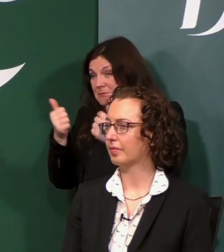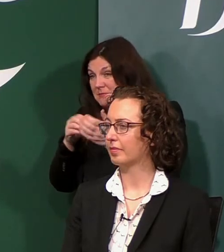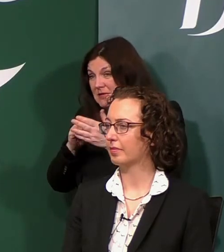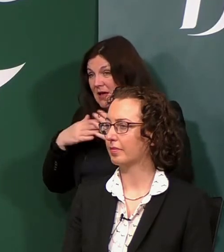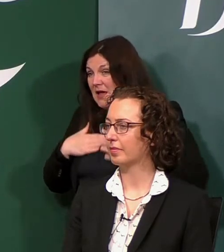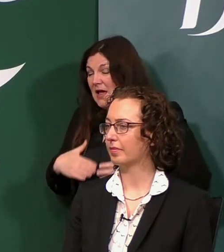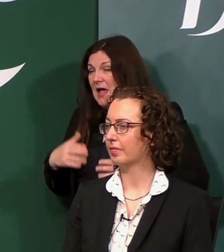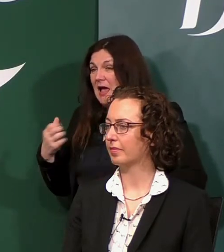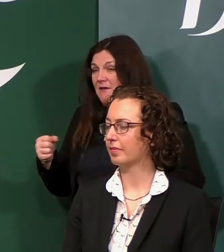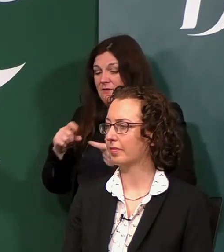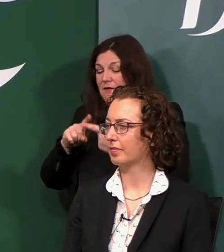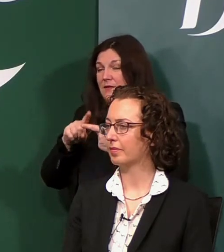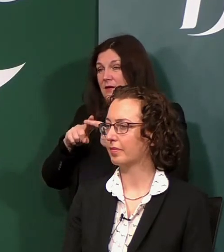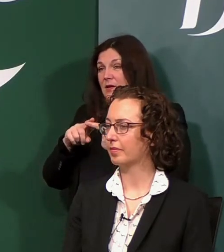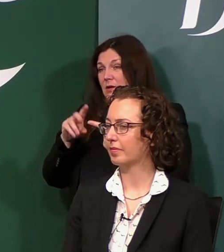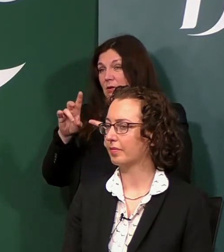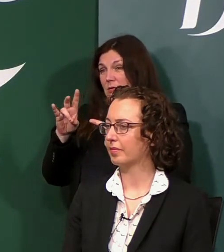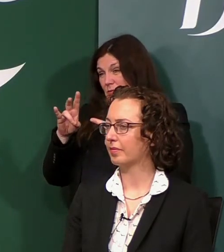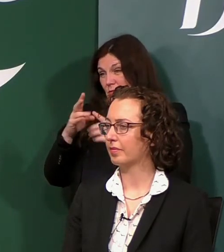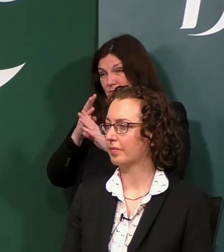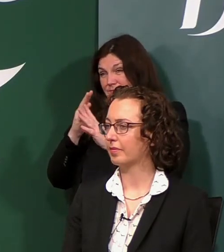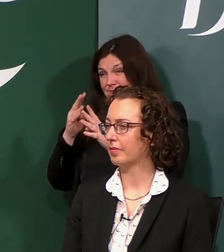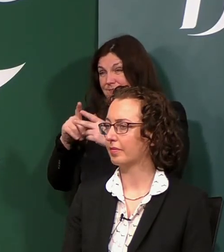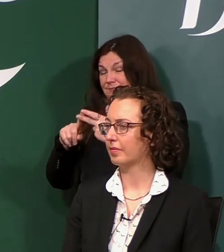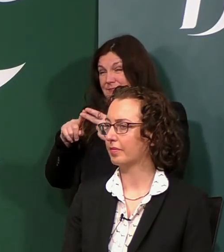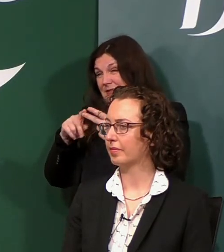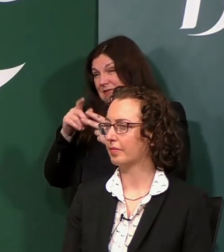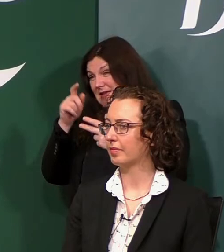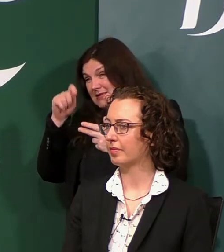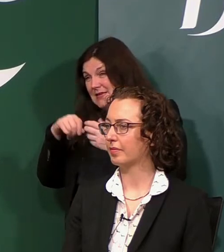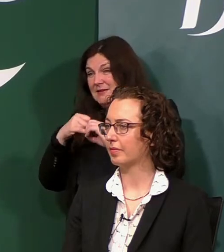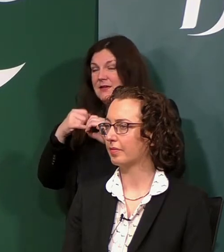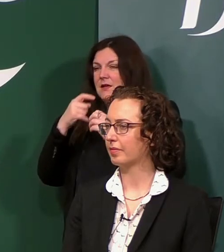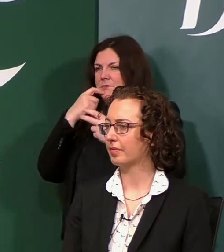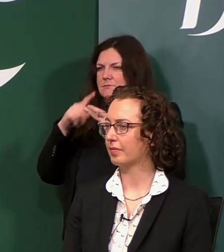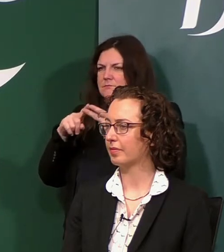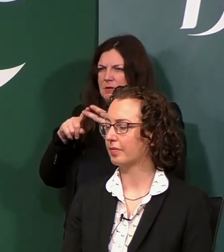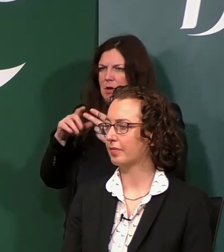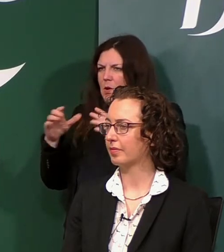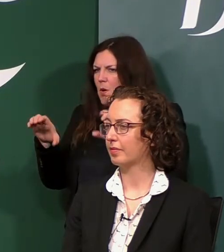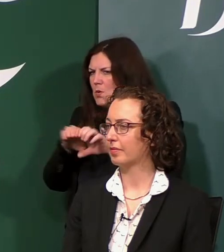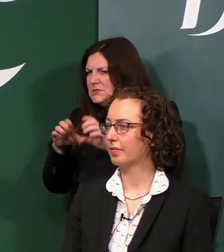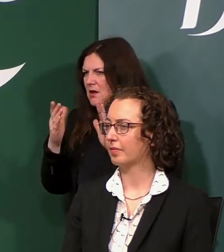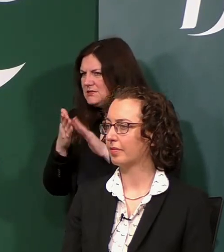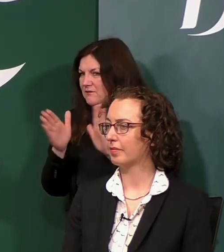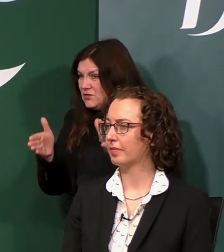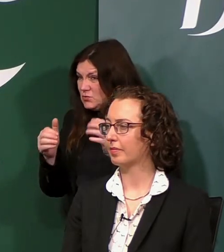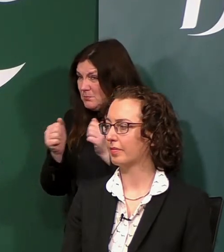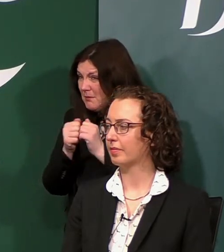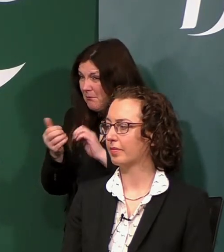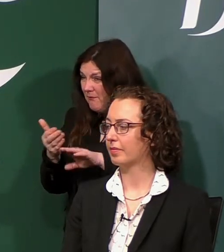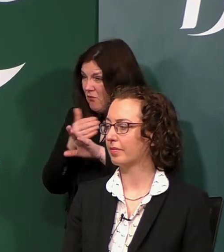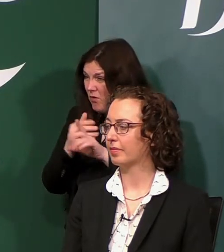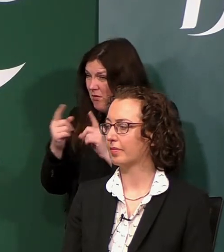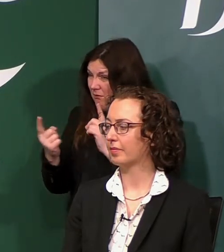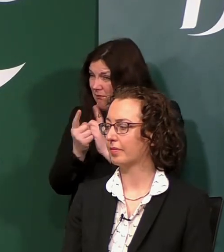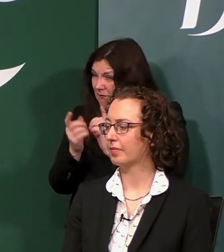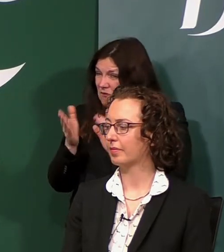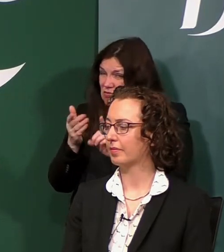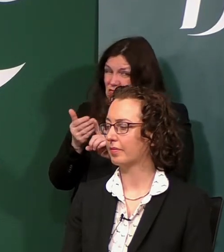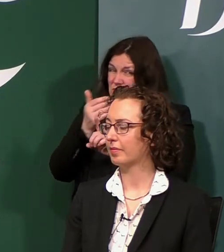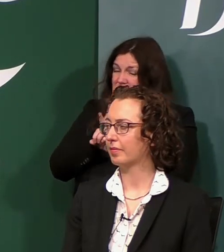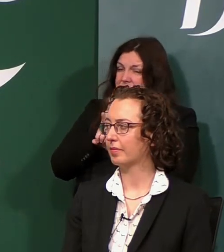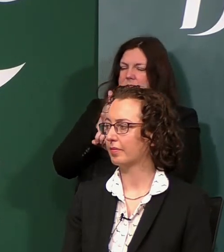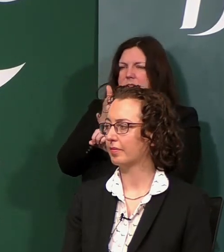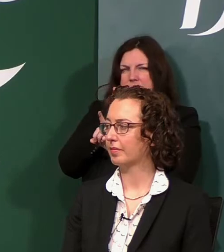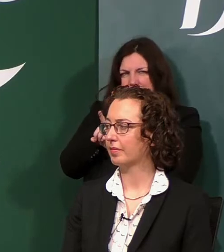and our close contacts. So we'll look at that in terms of how we utilise that best if we end up in that position. So that's something, I suppose, it's a constant